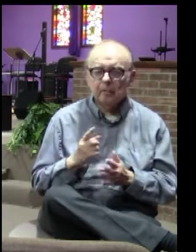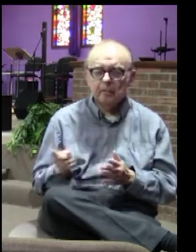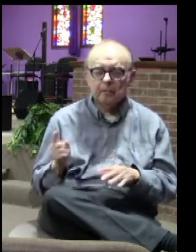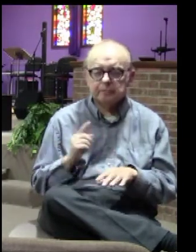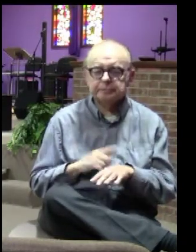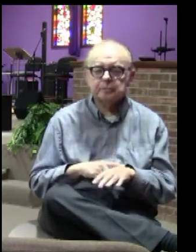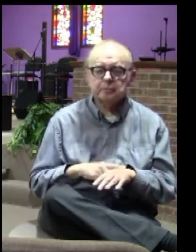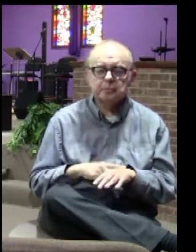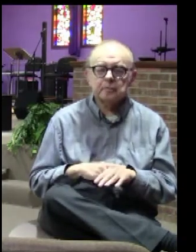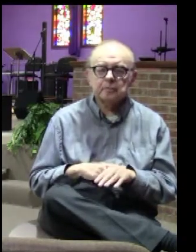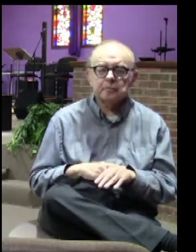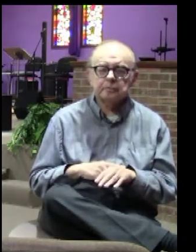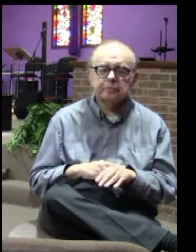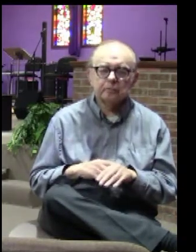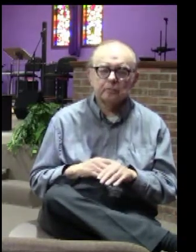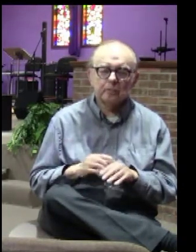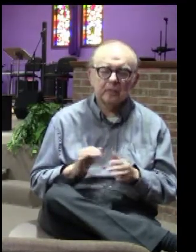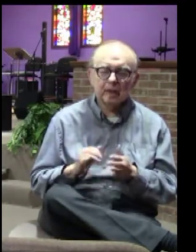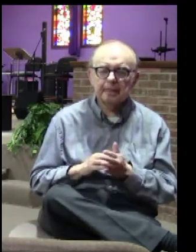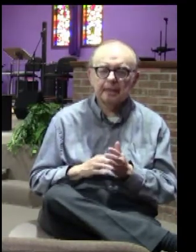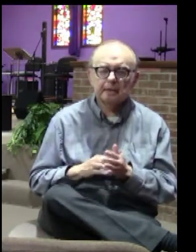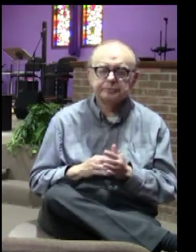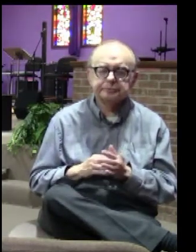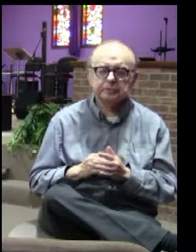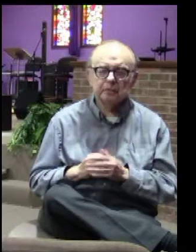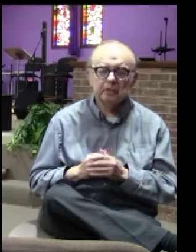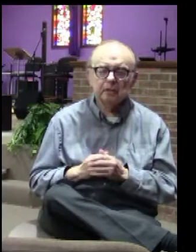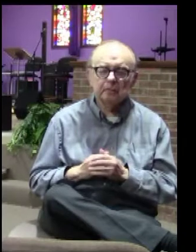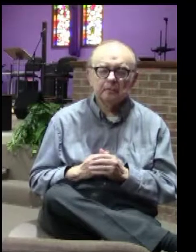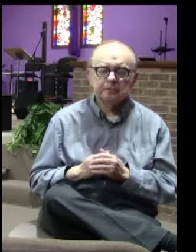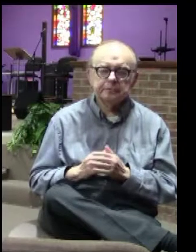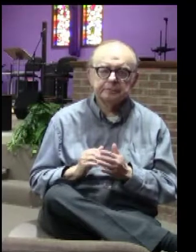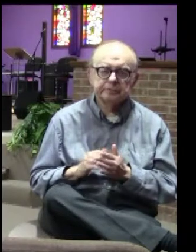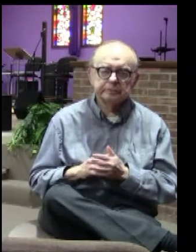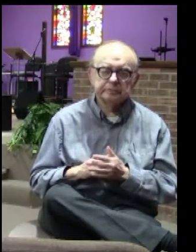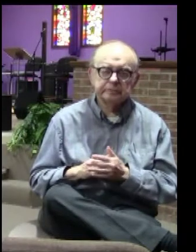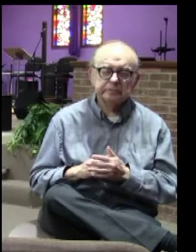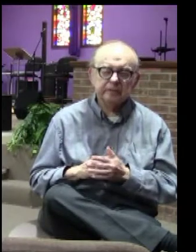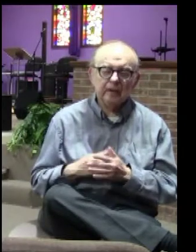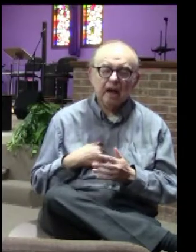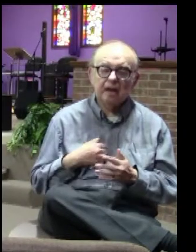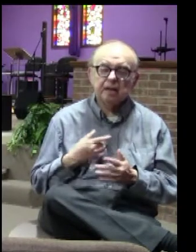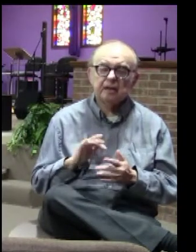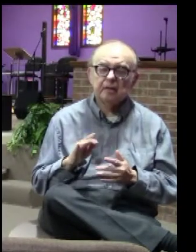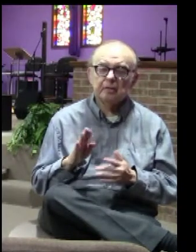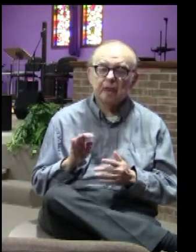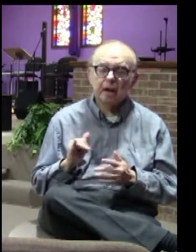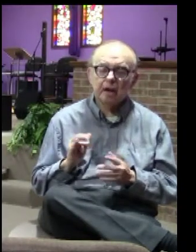are times that I've been hurt by people.